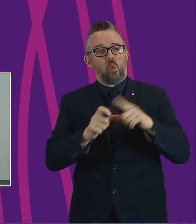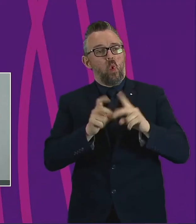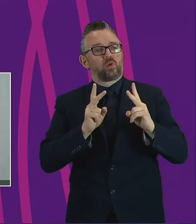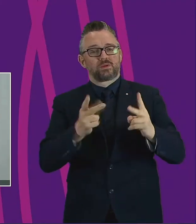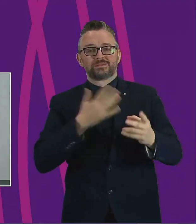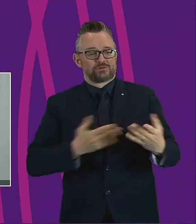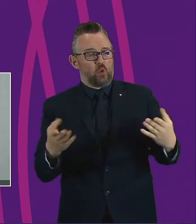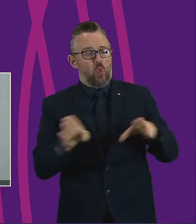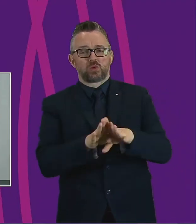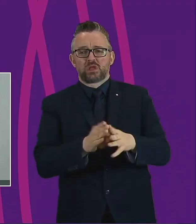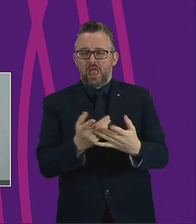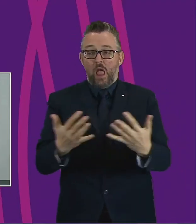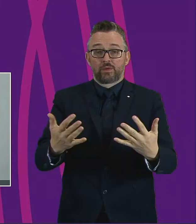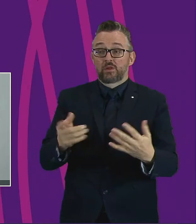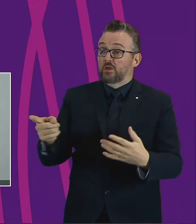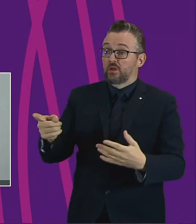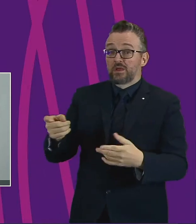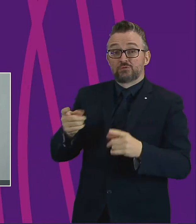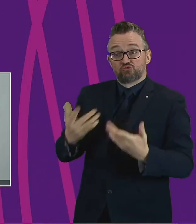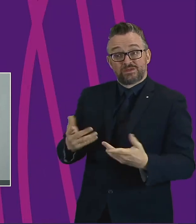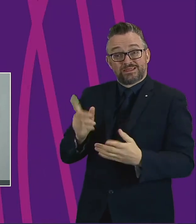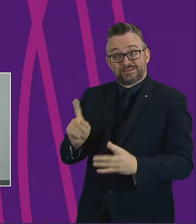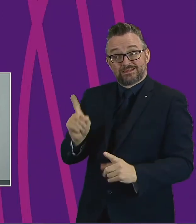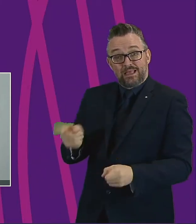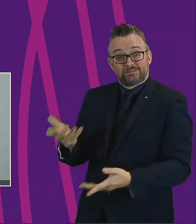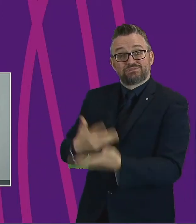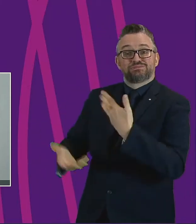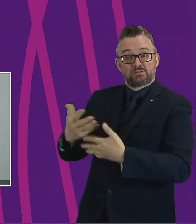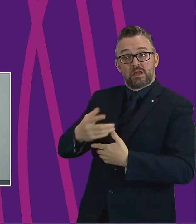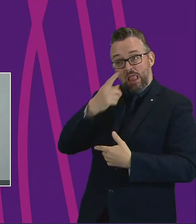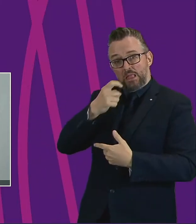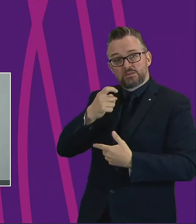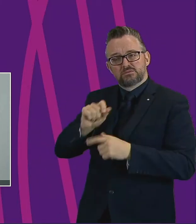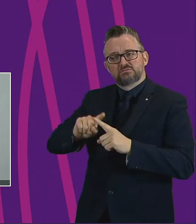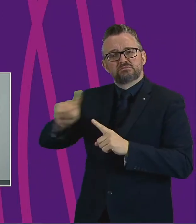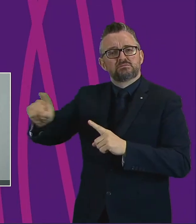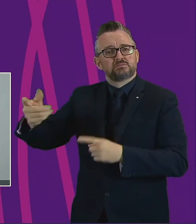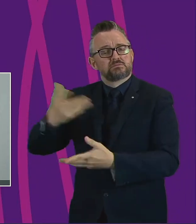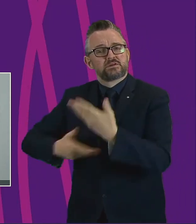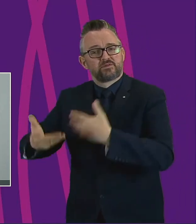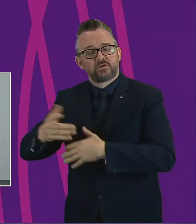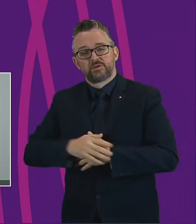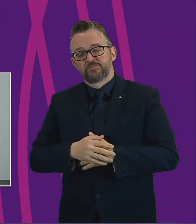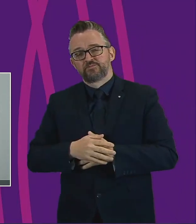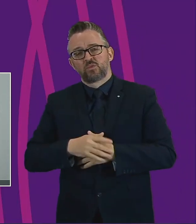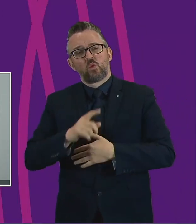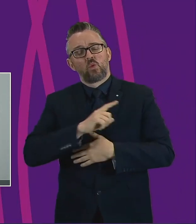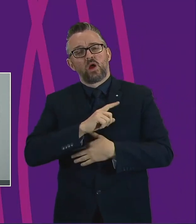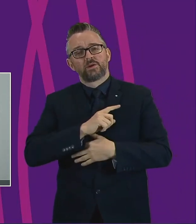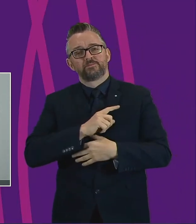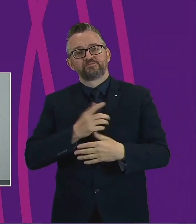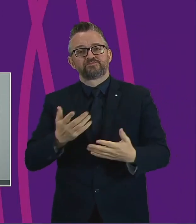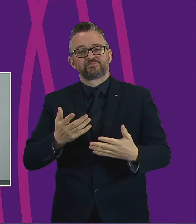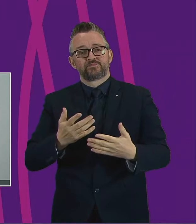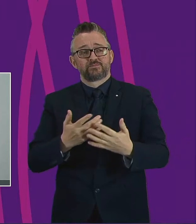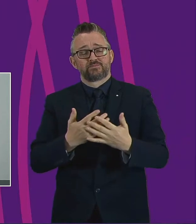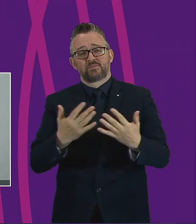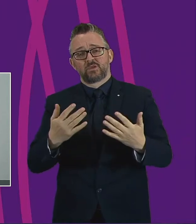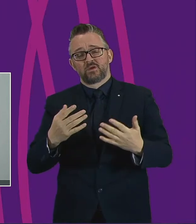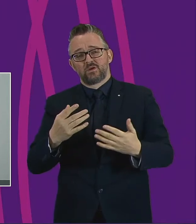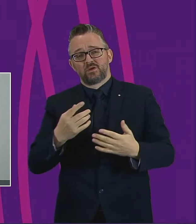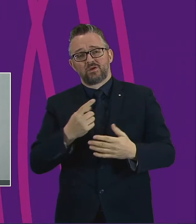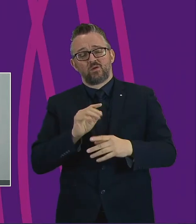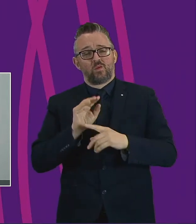pandemic? She can't give the figures today. Will she follow that up, please? And given that hundreds of patients, including those